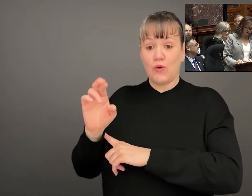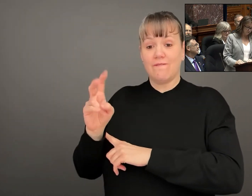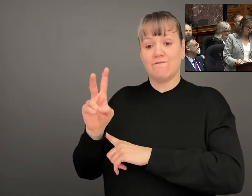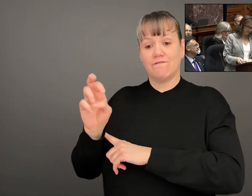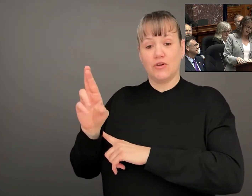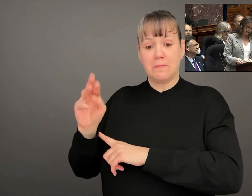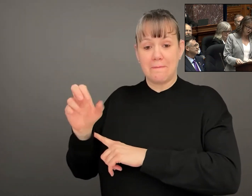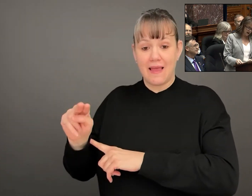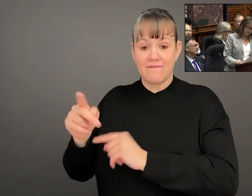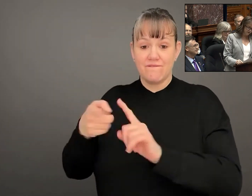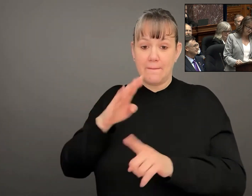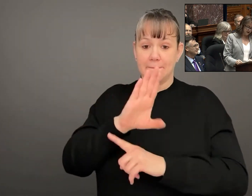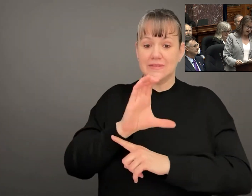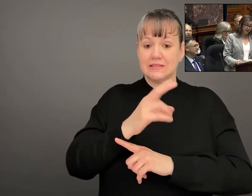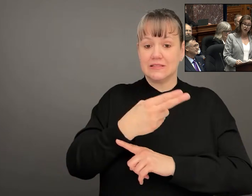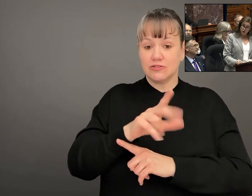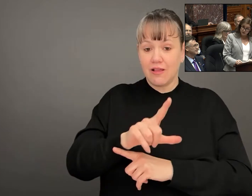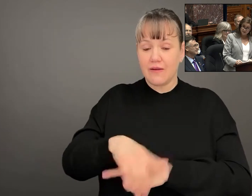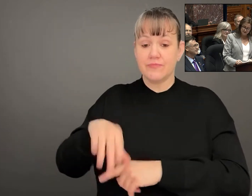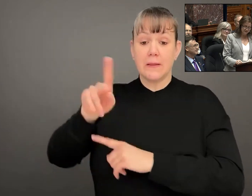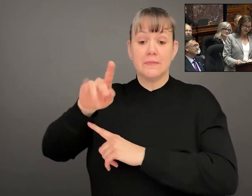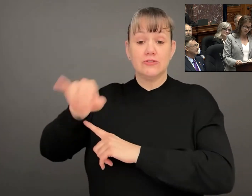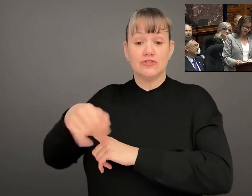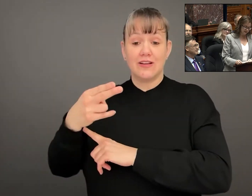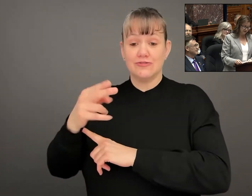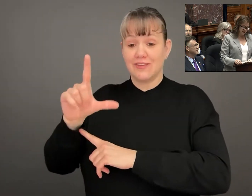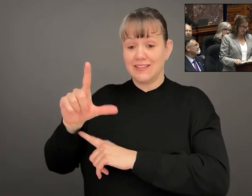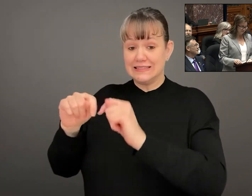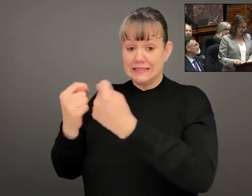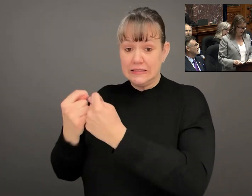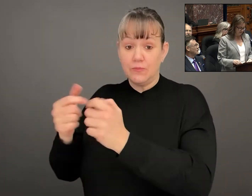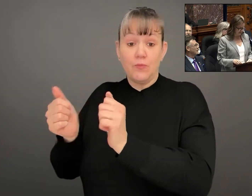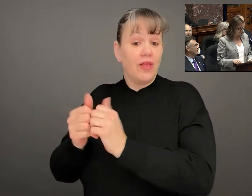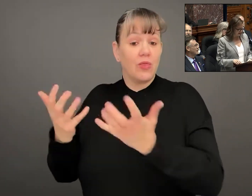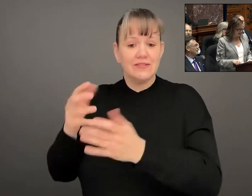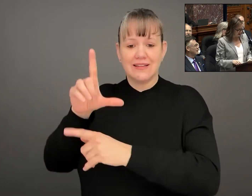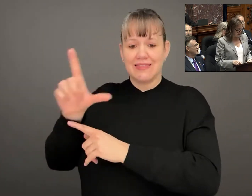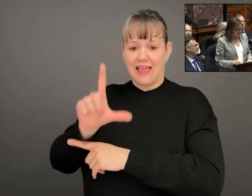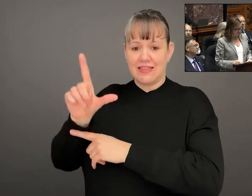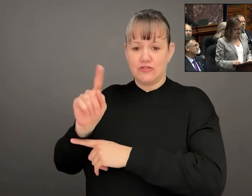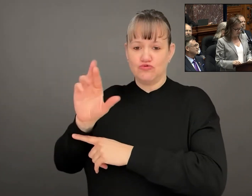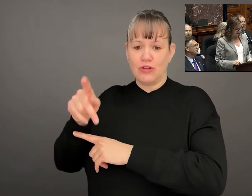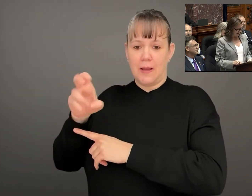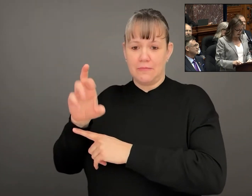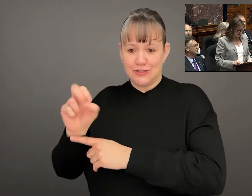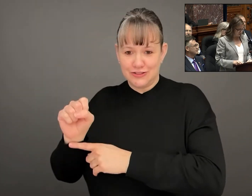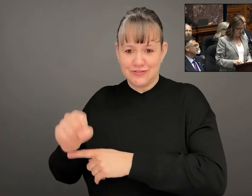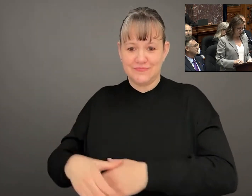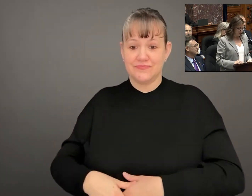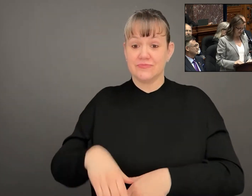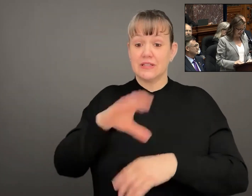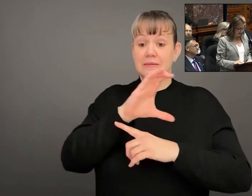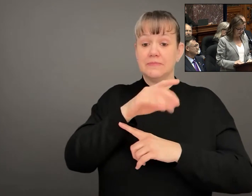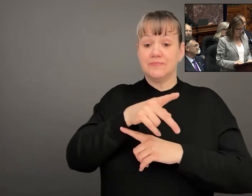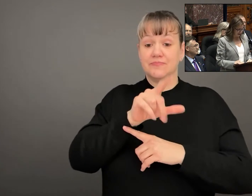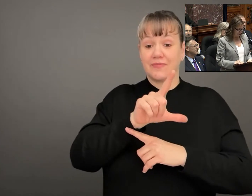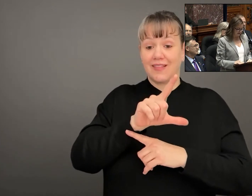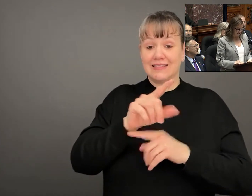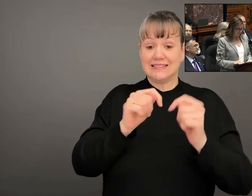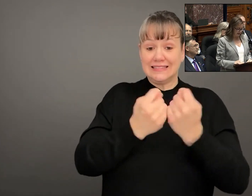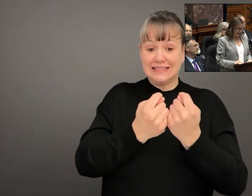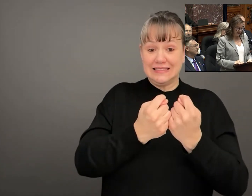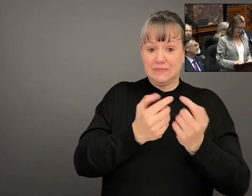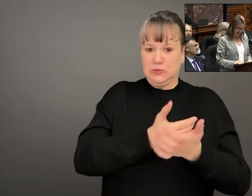PJHL team with the Langley Trappers, the newest CPL team, Vancouver FC, the Vancouver Bandits, which is a